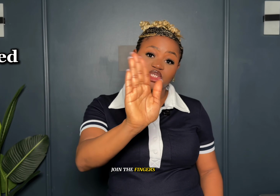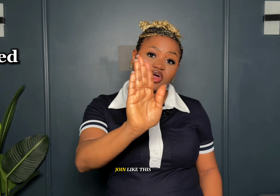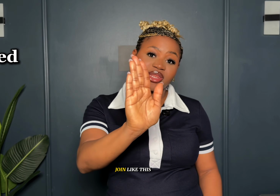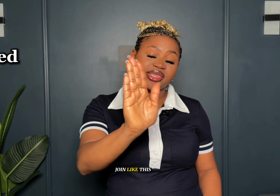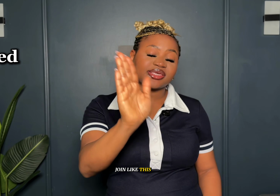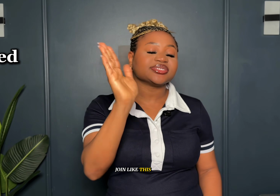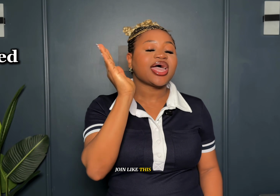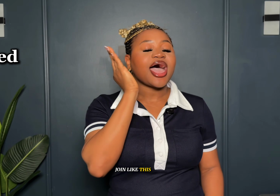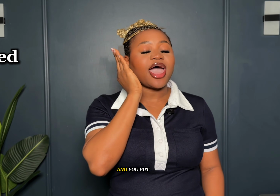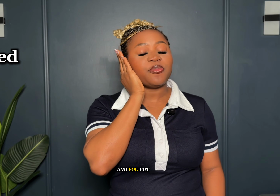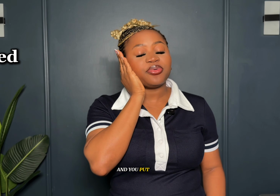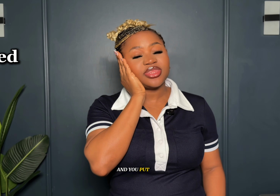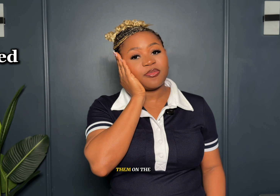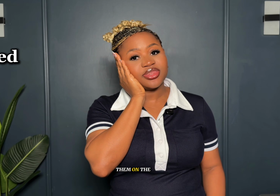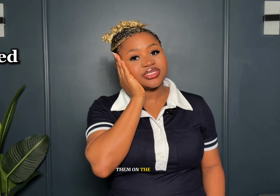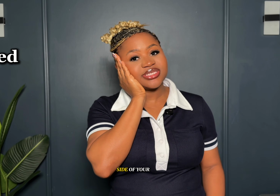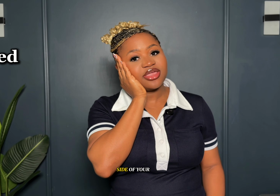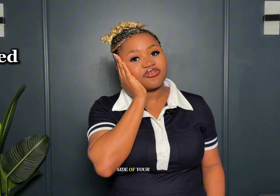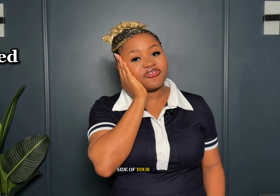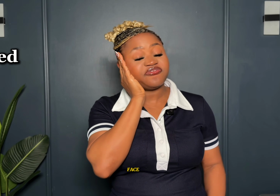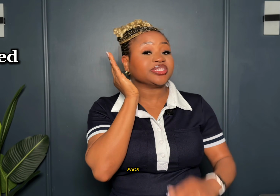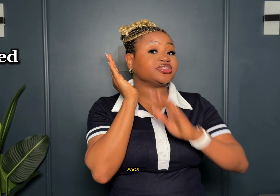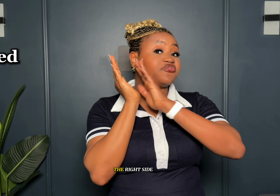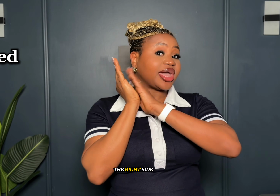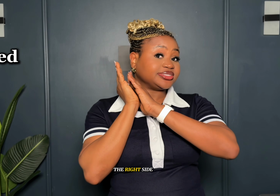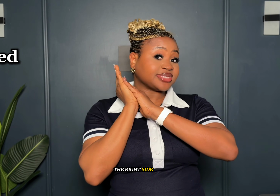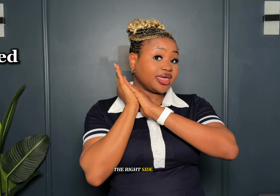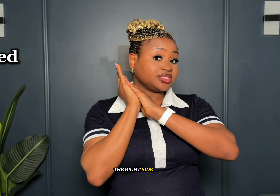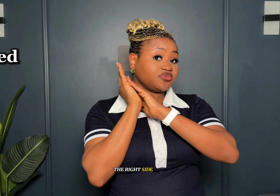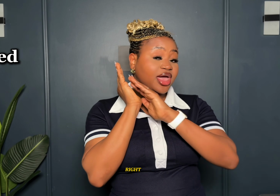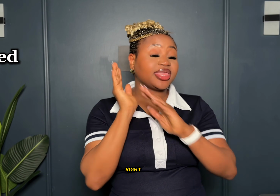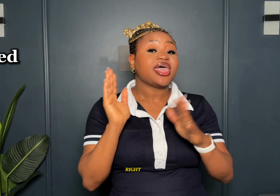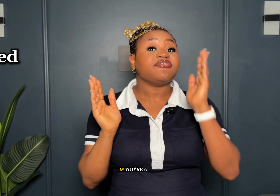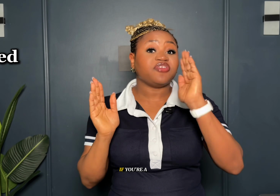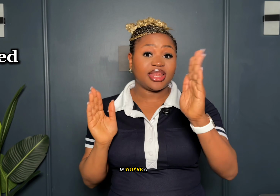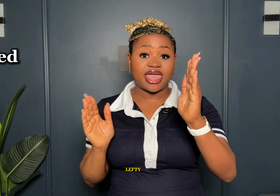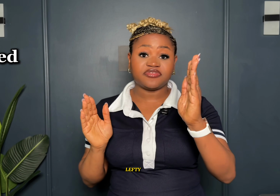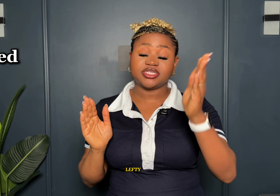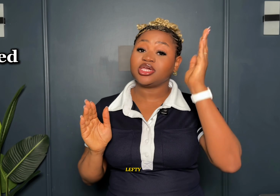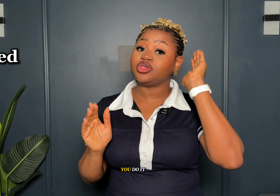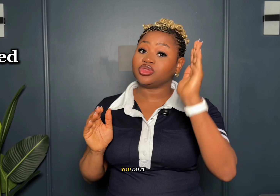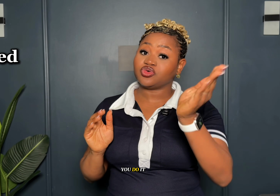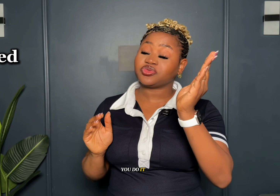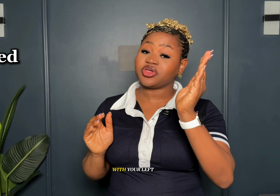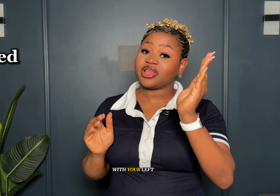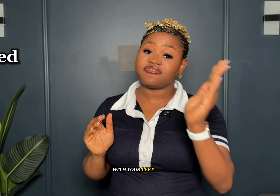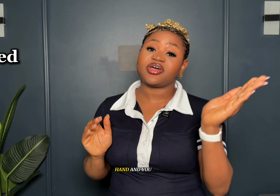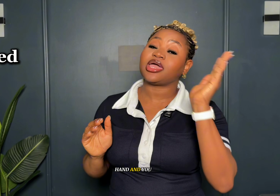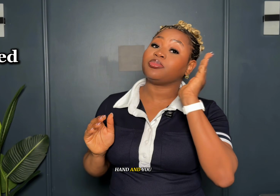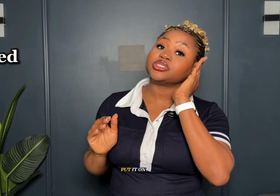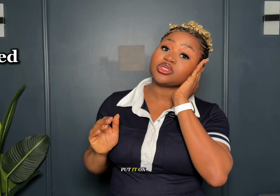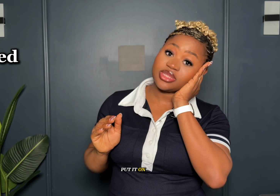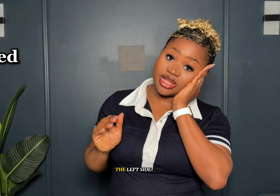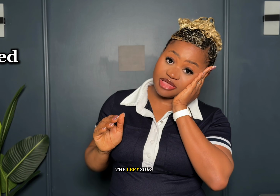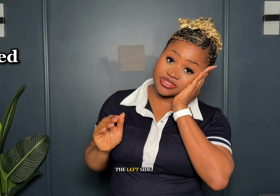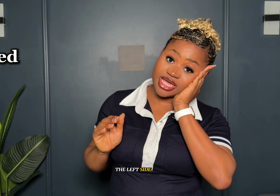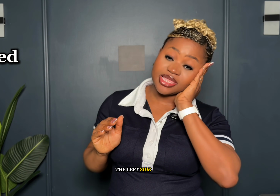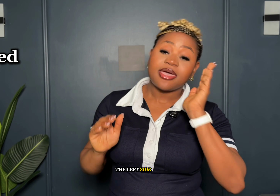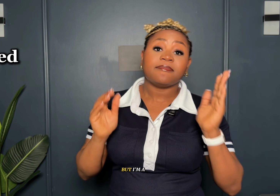join like this, and you put them on the side of your face, the right side, right? If you're a lefty, you do it with your left hand and you put it on the left side. But